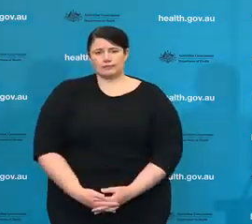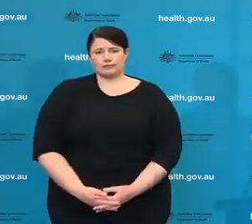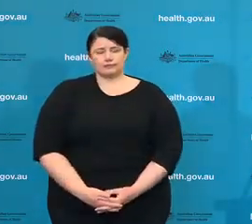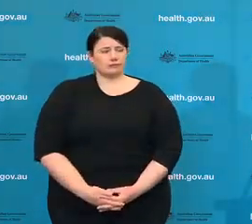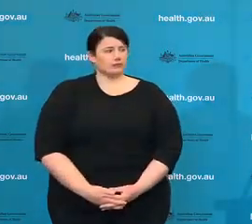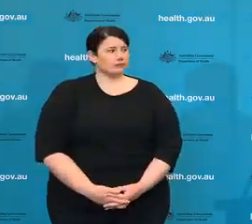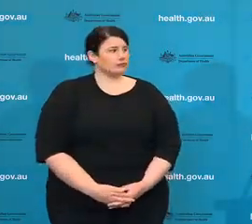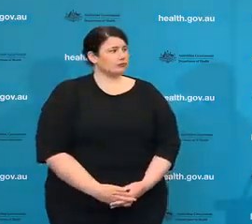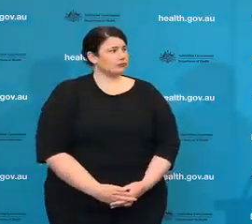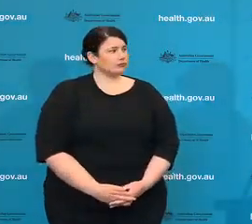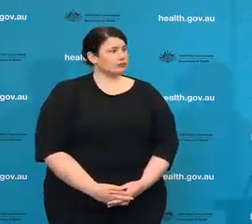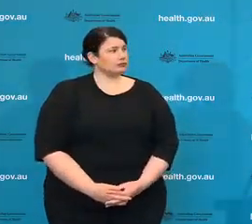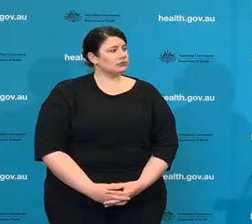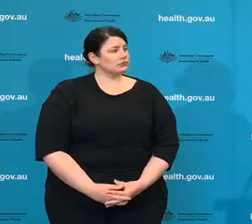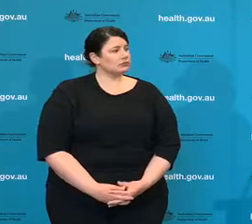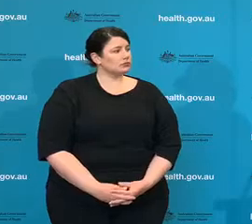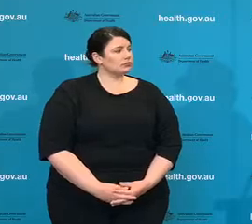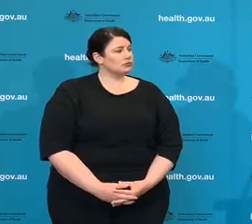Well, I think it's